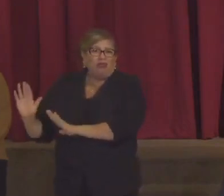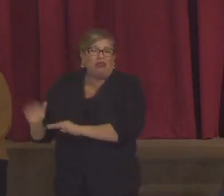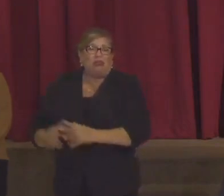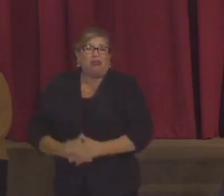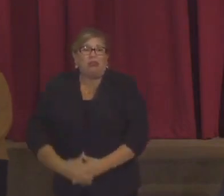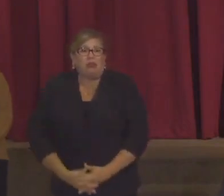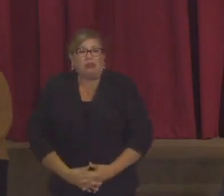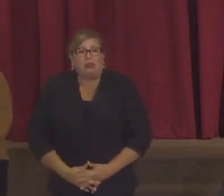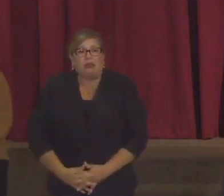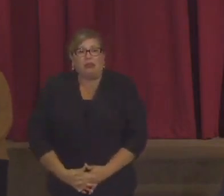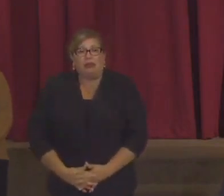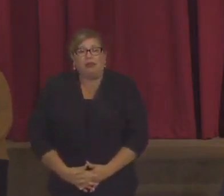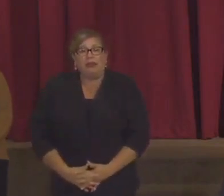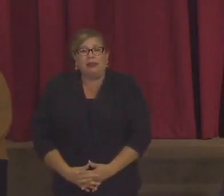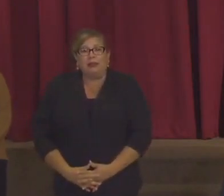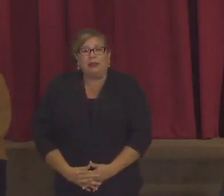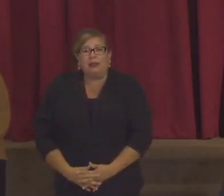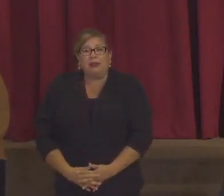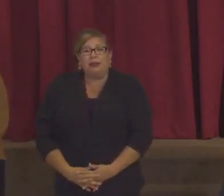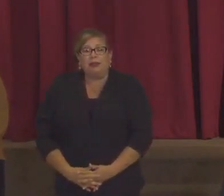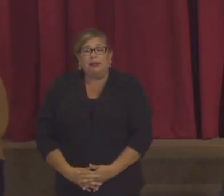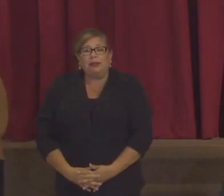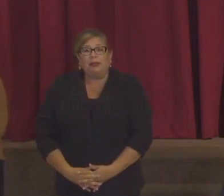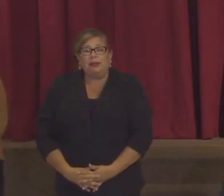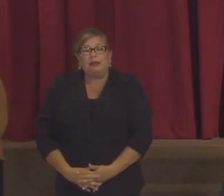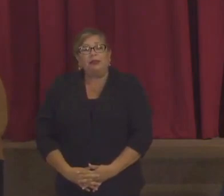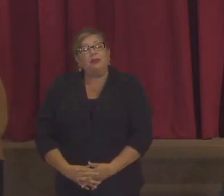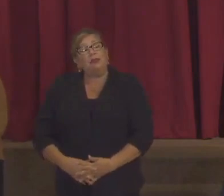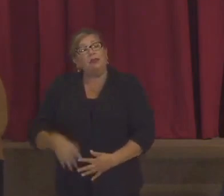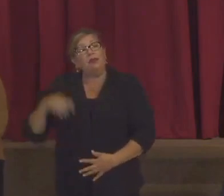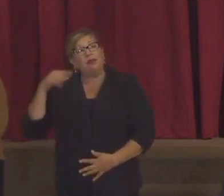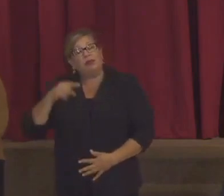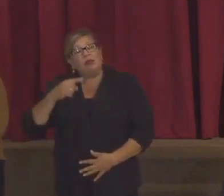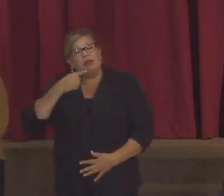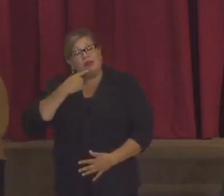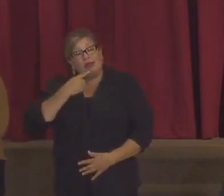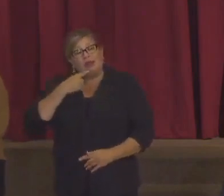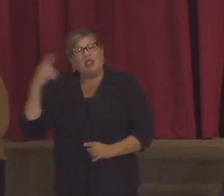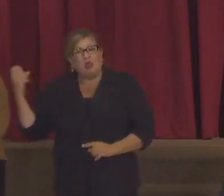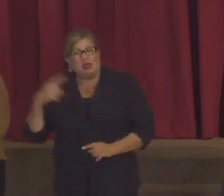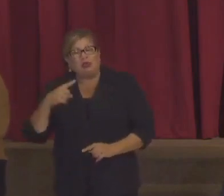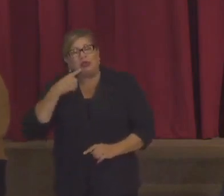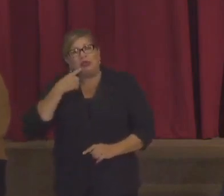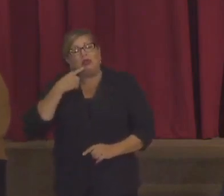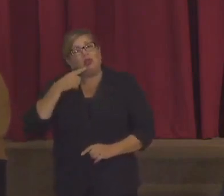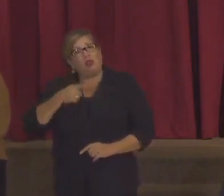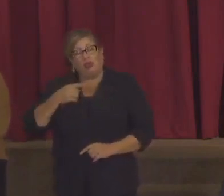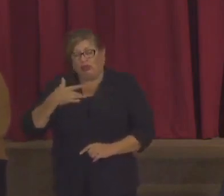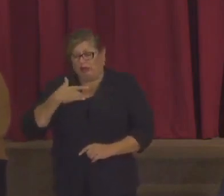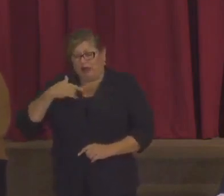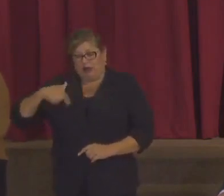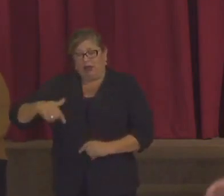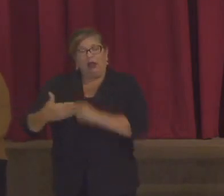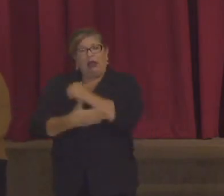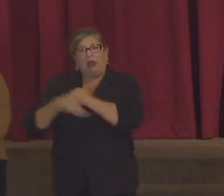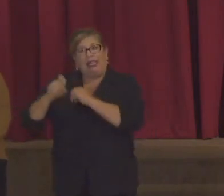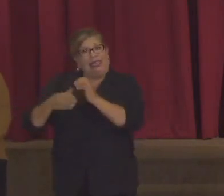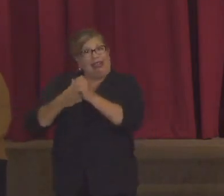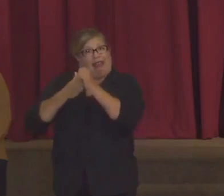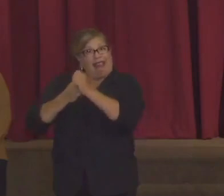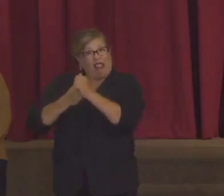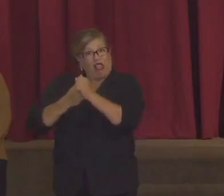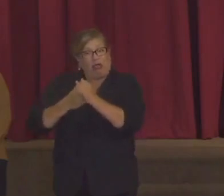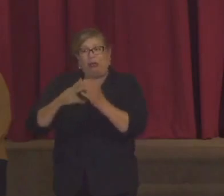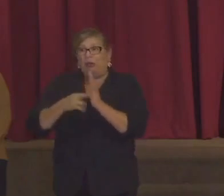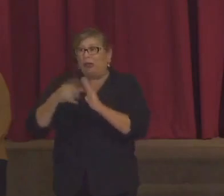You said that the country needs leadership right now. Do you think that the president is providing adequate leadership? As I said, leadership can be